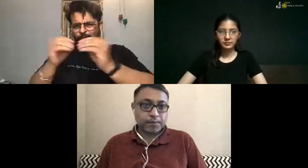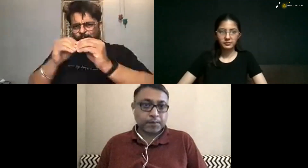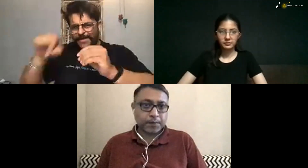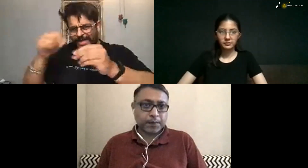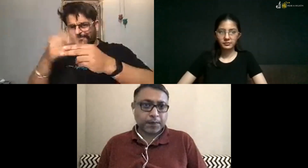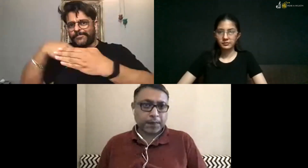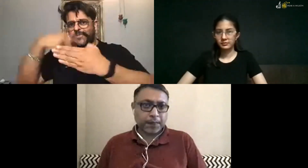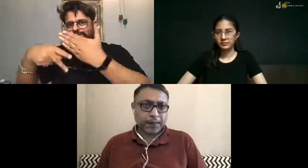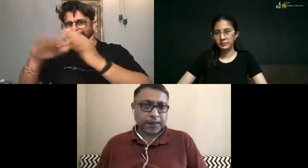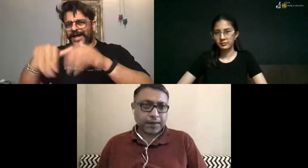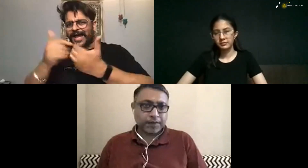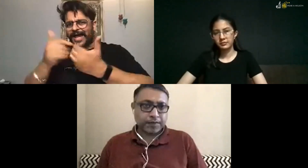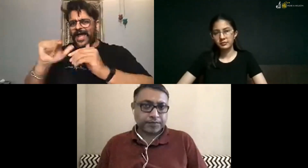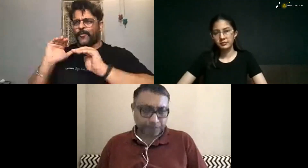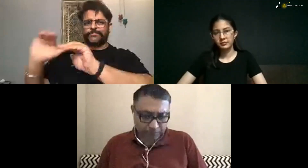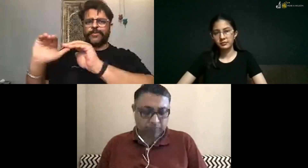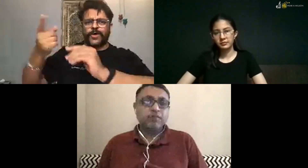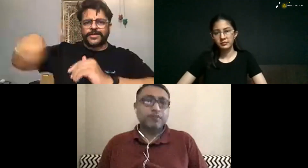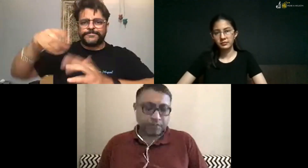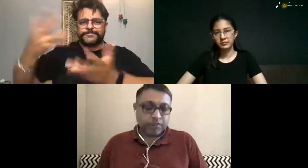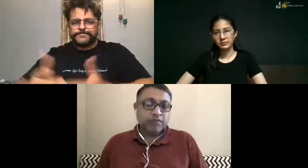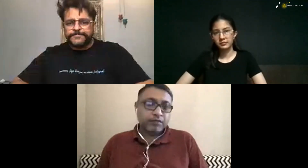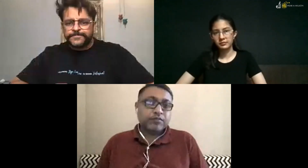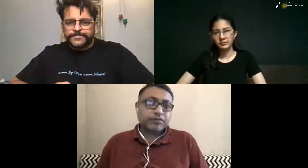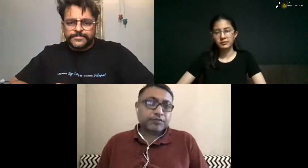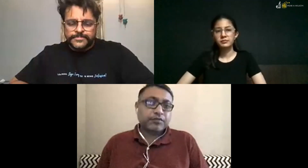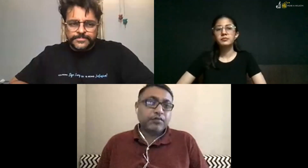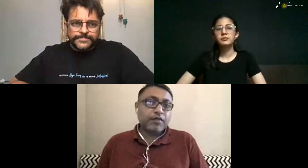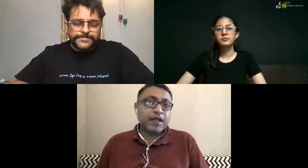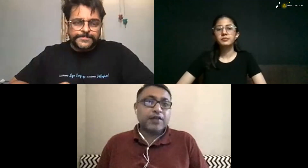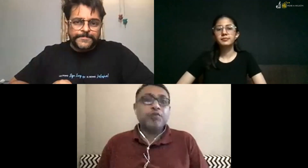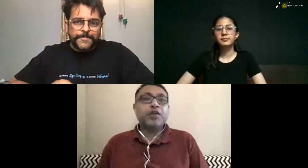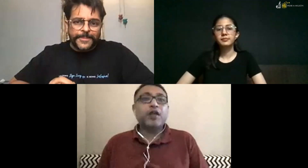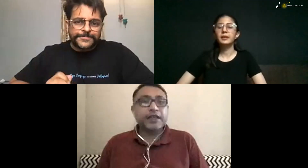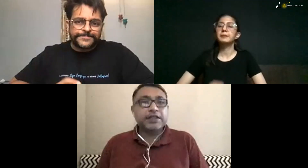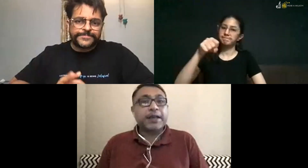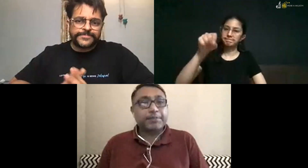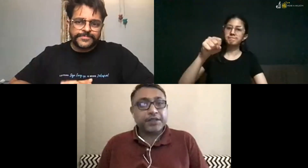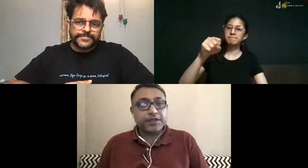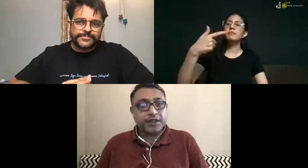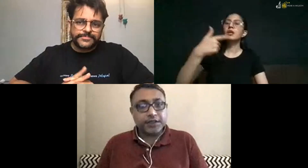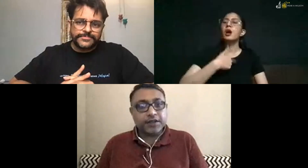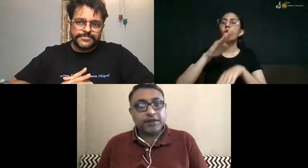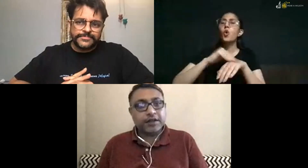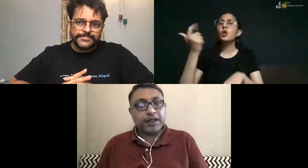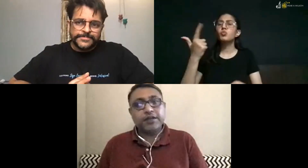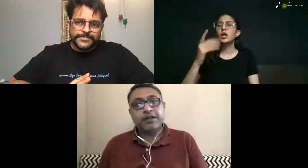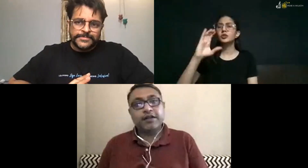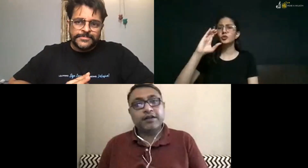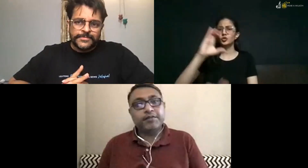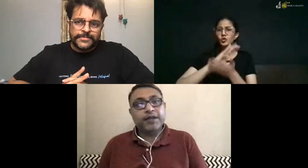their own business. Can you explain more about that program on how that can support Yeah, these so we are candidates? calling it the Champions League,